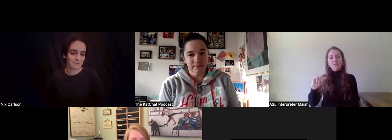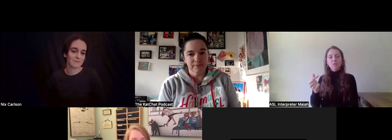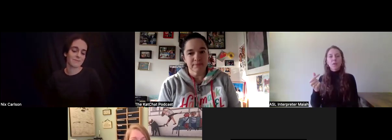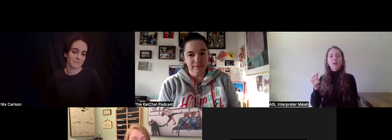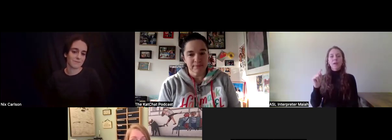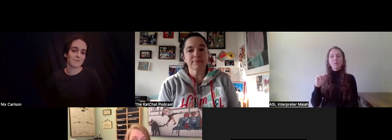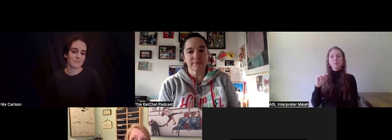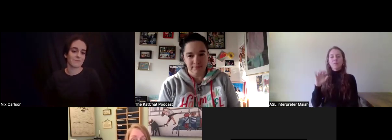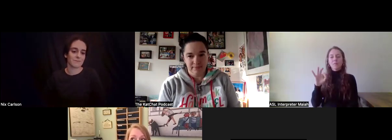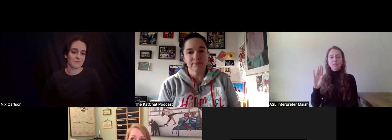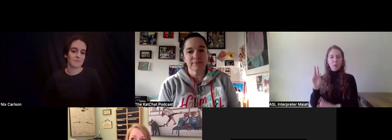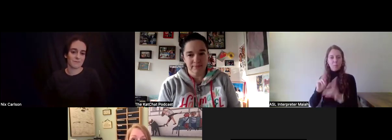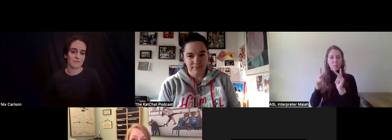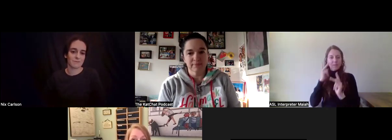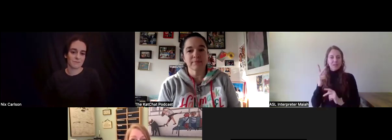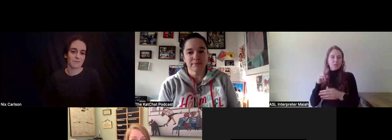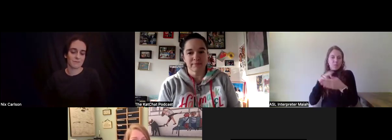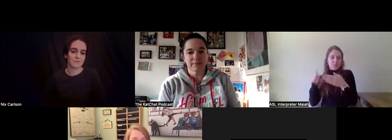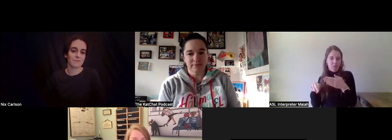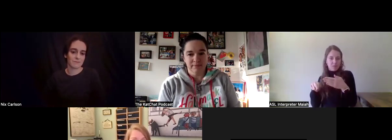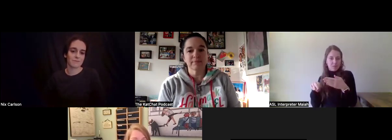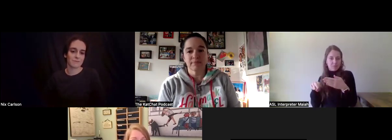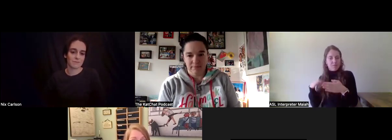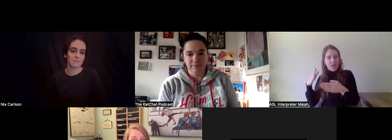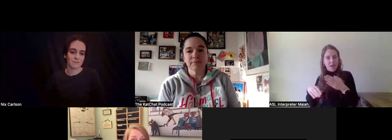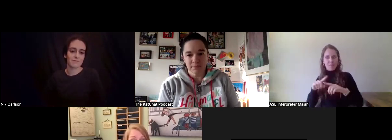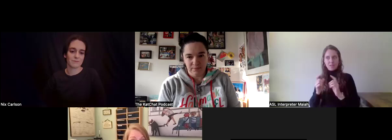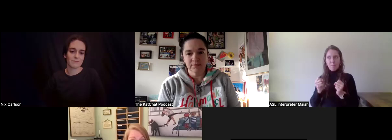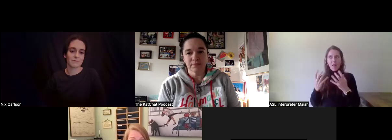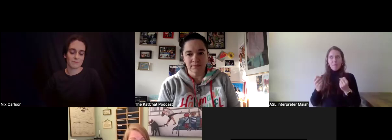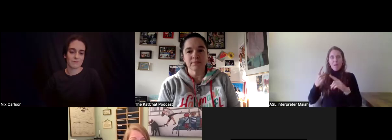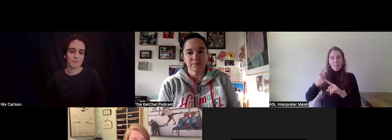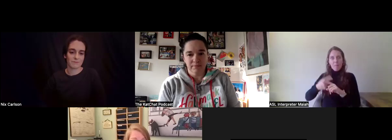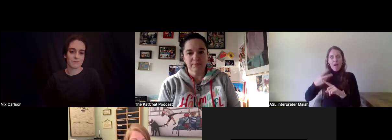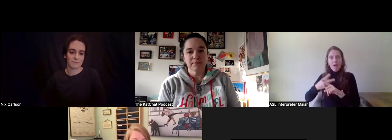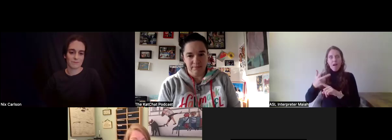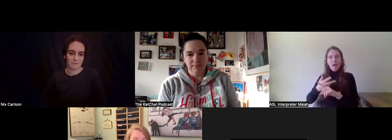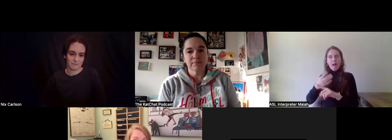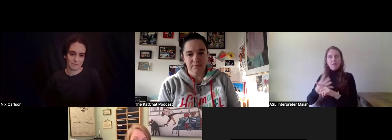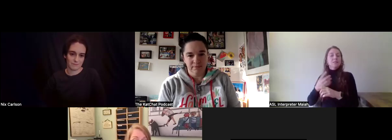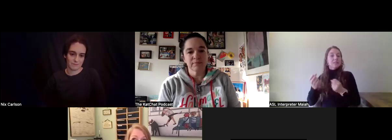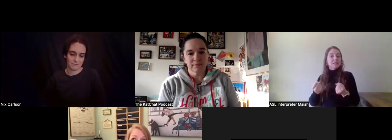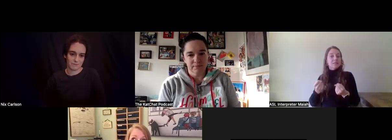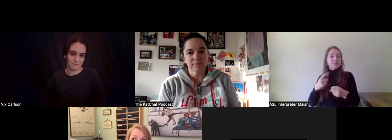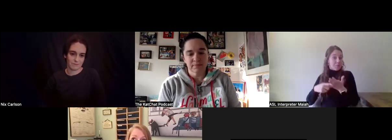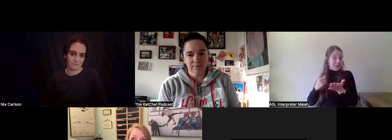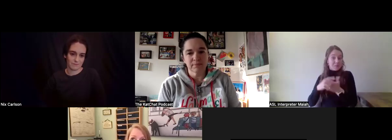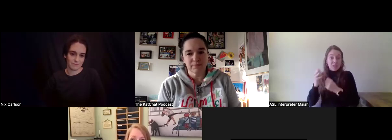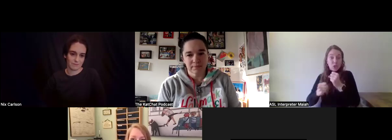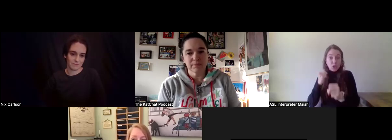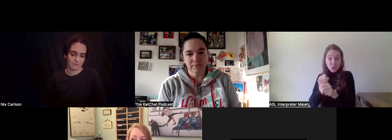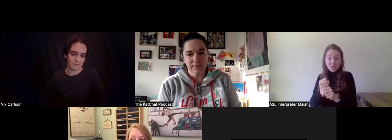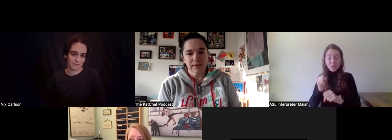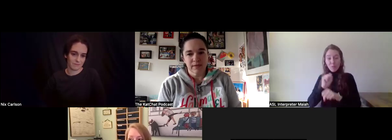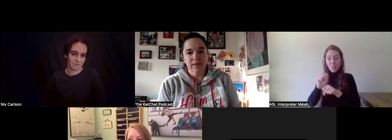the result, but it's the result of months and months and months and sometimes years of work, right? But they also don't see